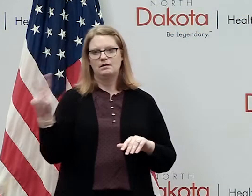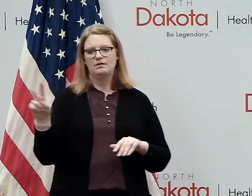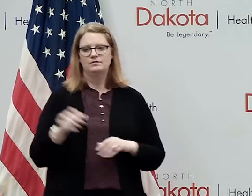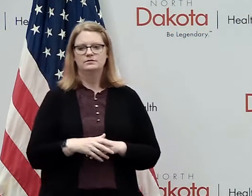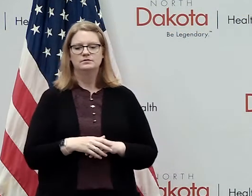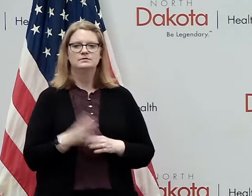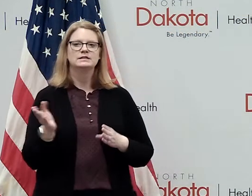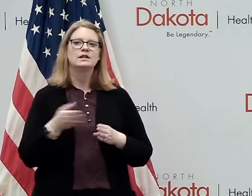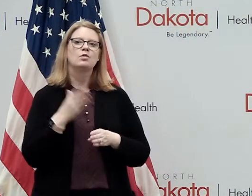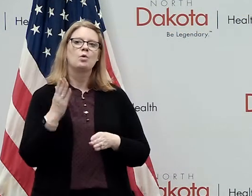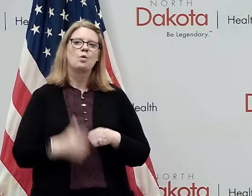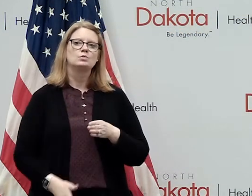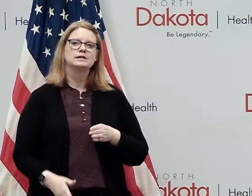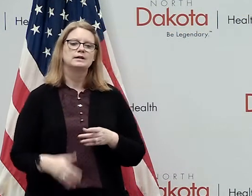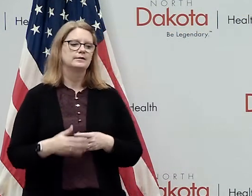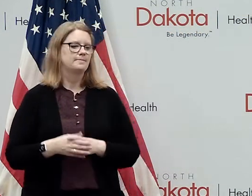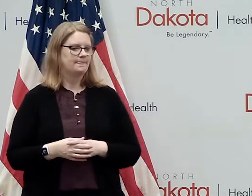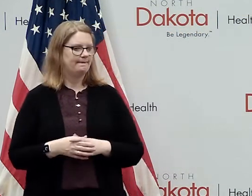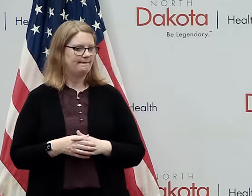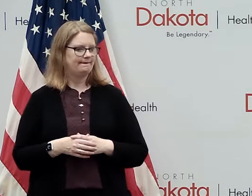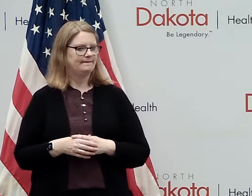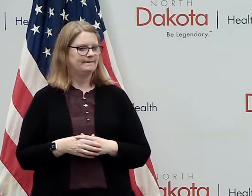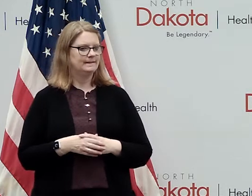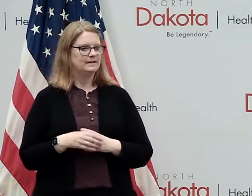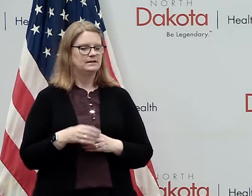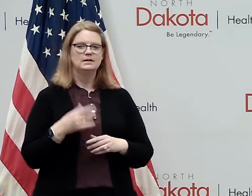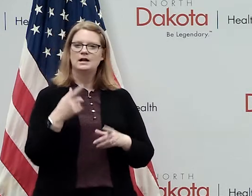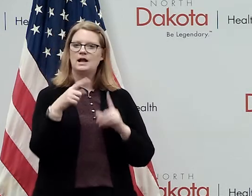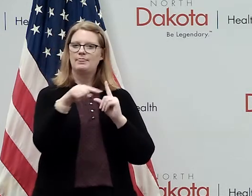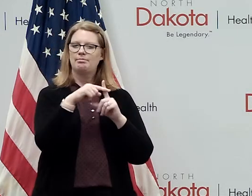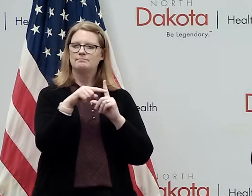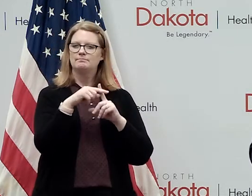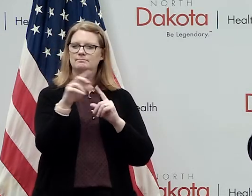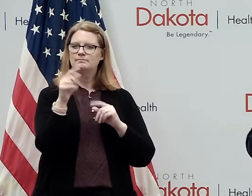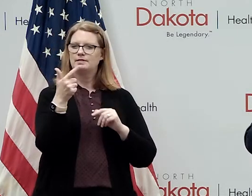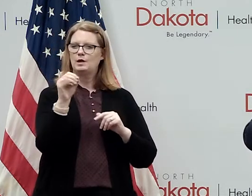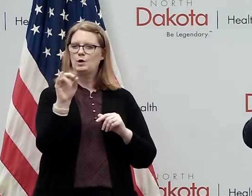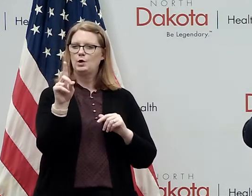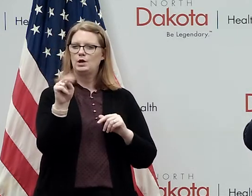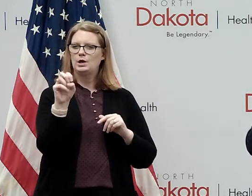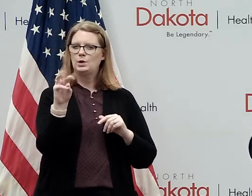of topics. One is on a good news section.